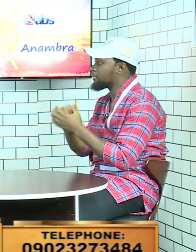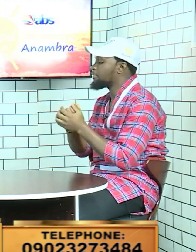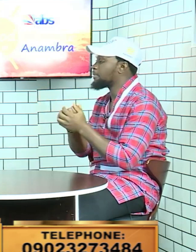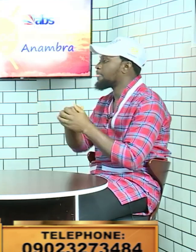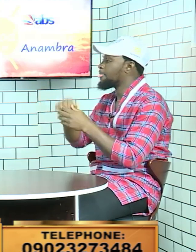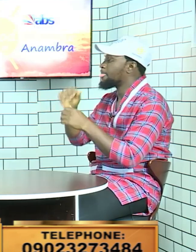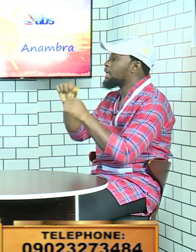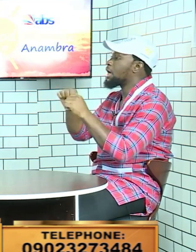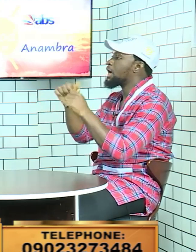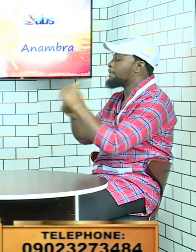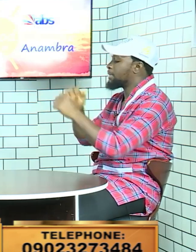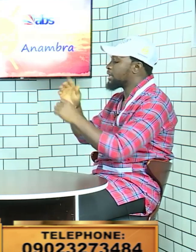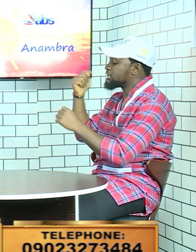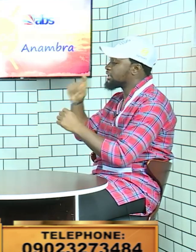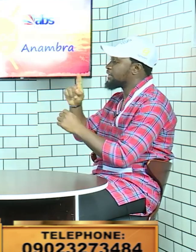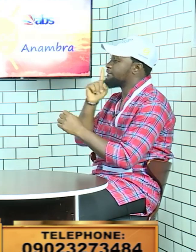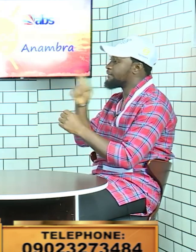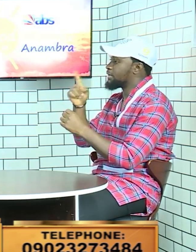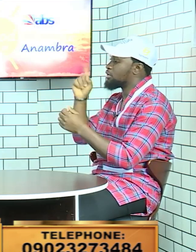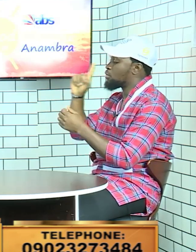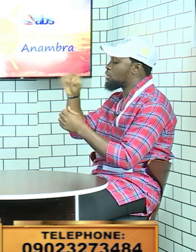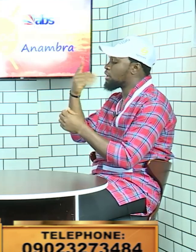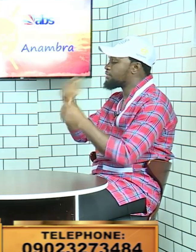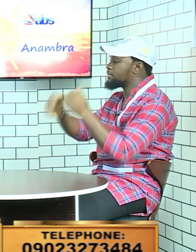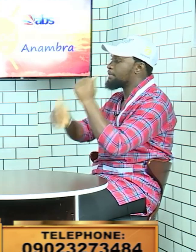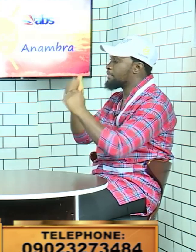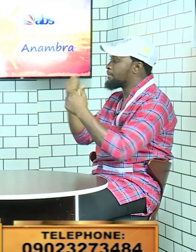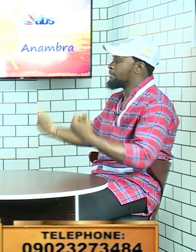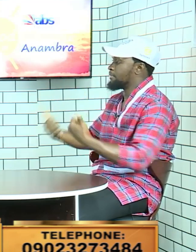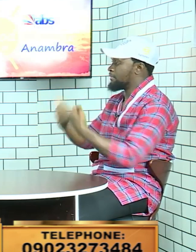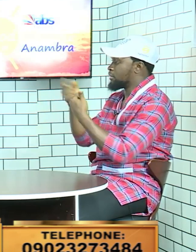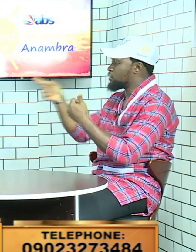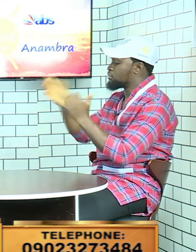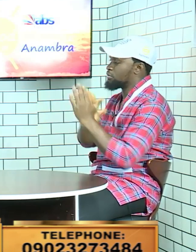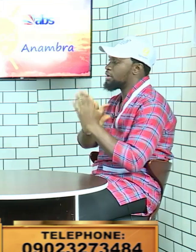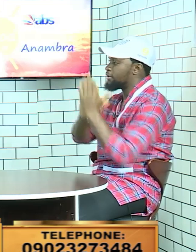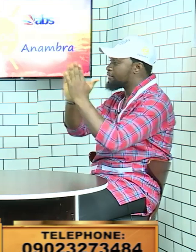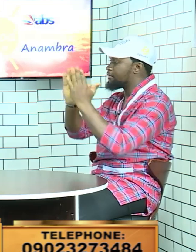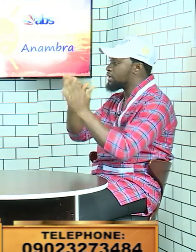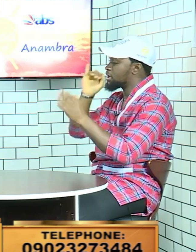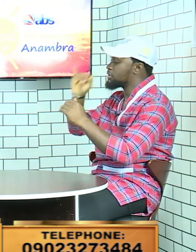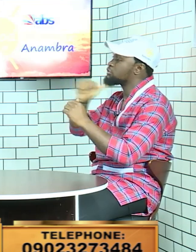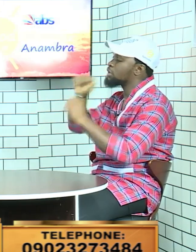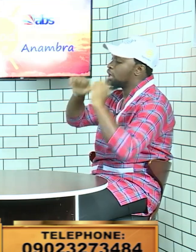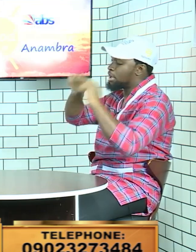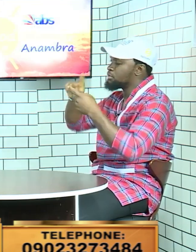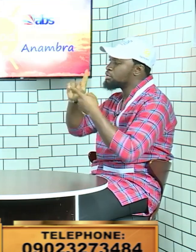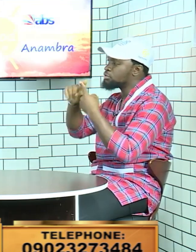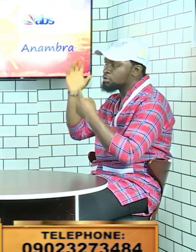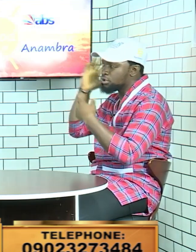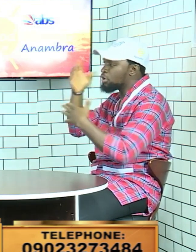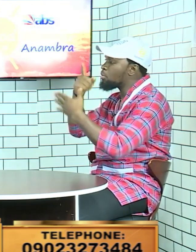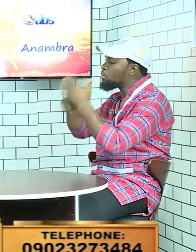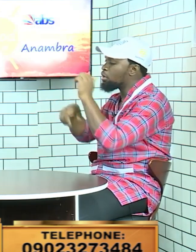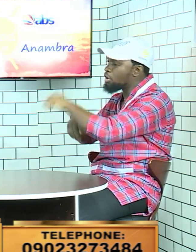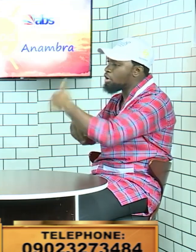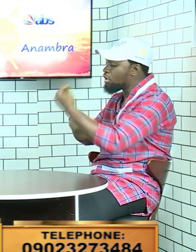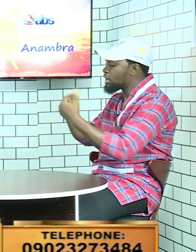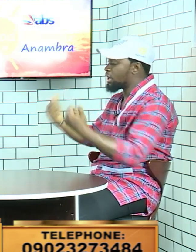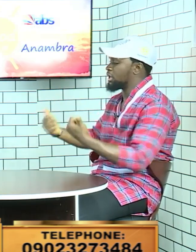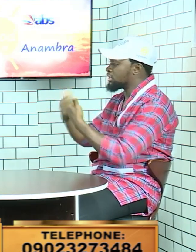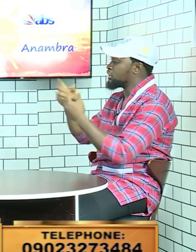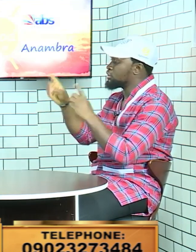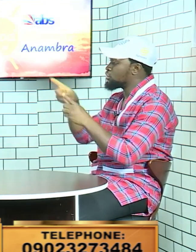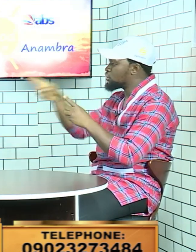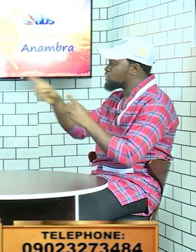Ndobweze, apart from the fact that one of the major challenges you face is inability to hear, what other challenges do you face